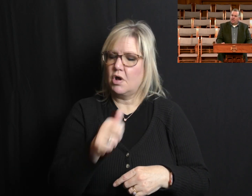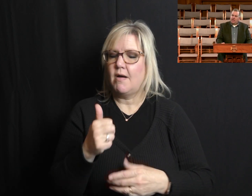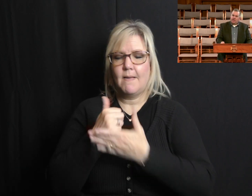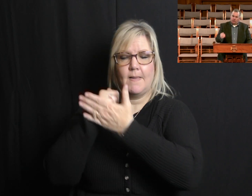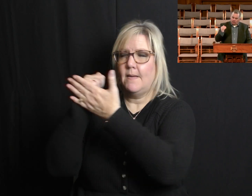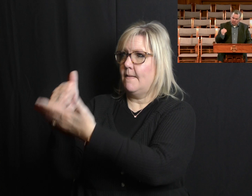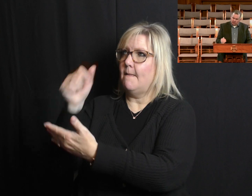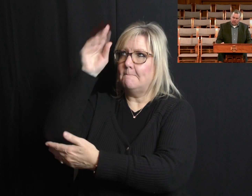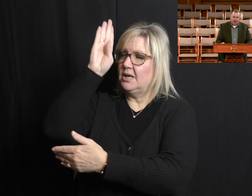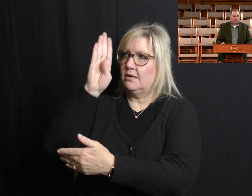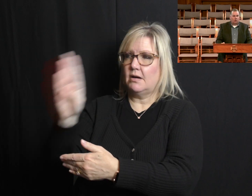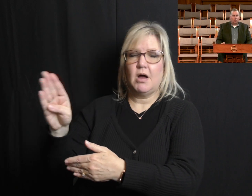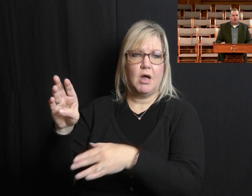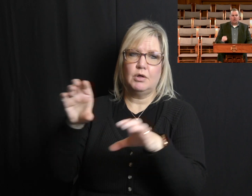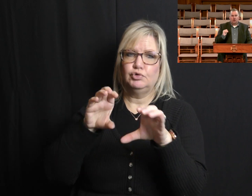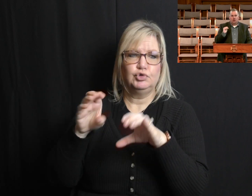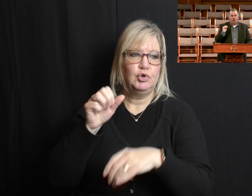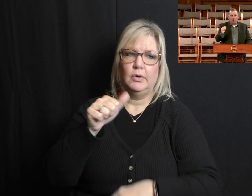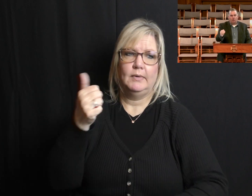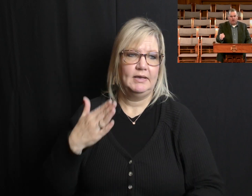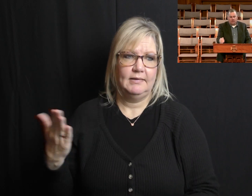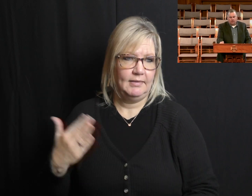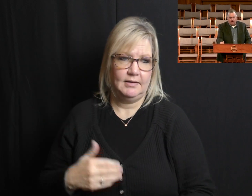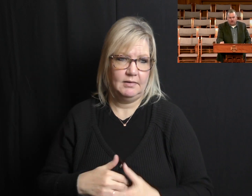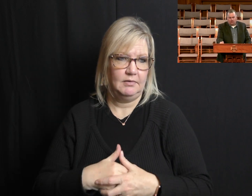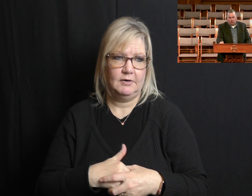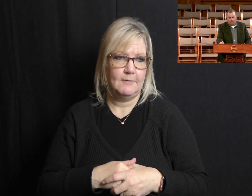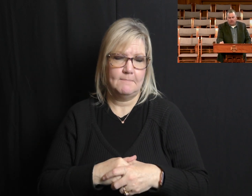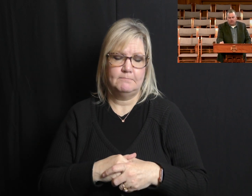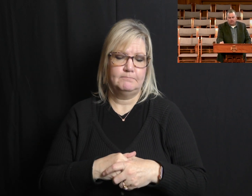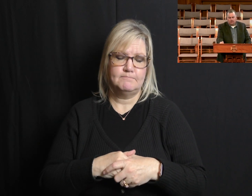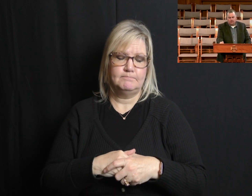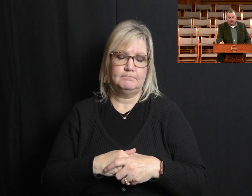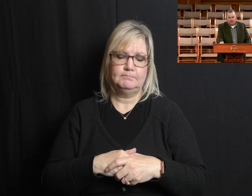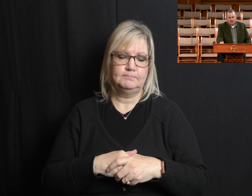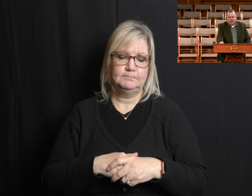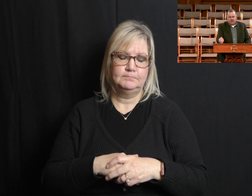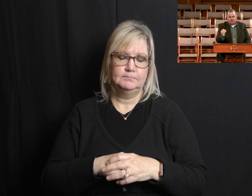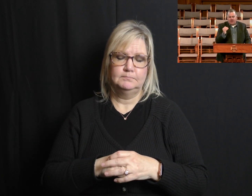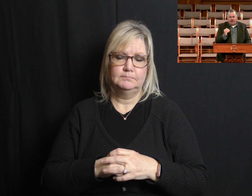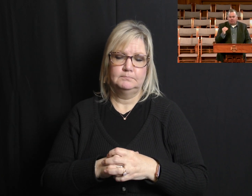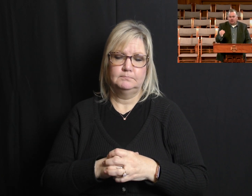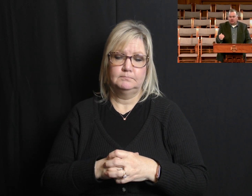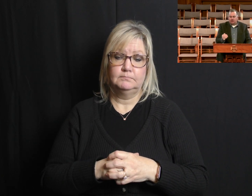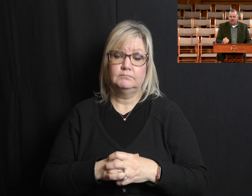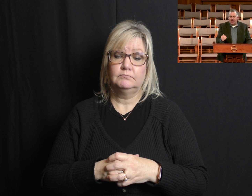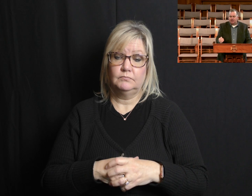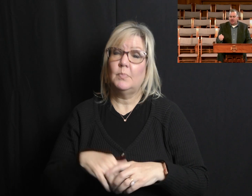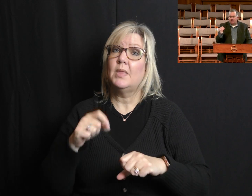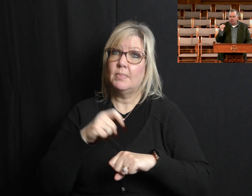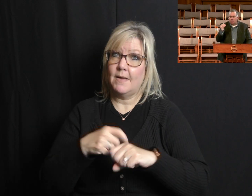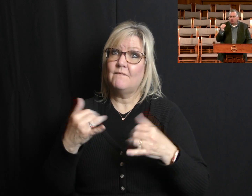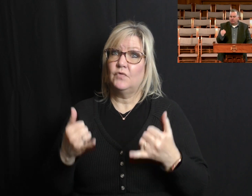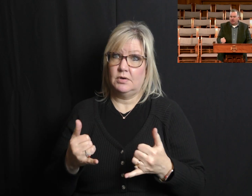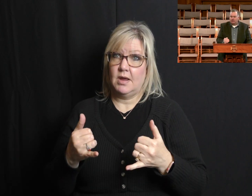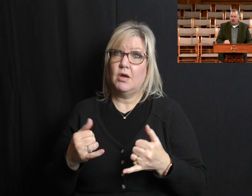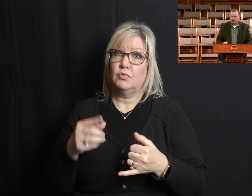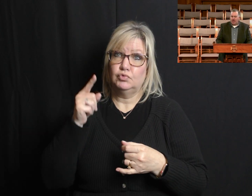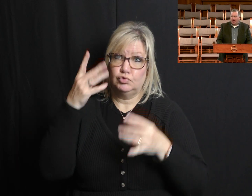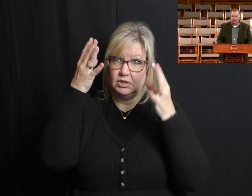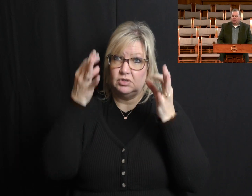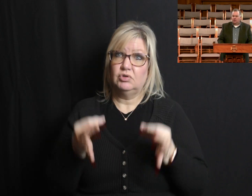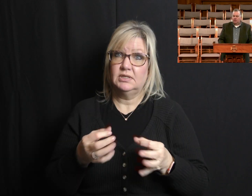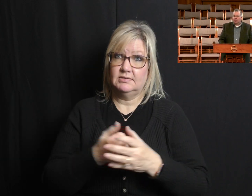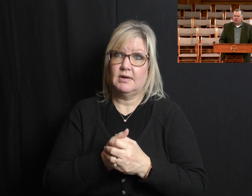God, either on this side of glory or on the other side of glory. It's time for us to decide today that we want to invest